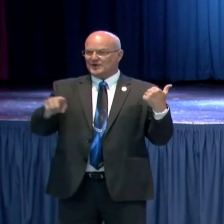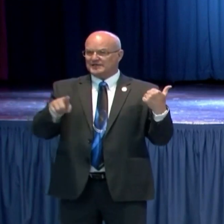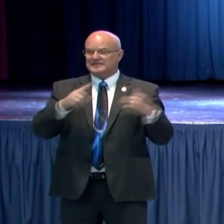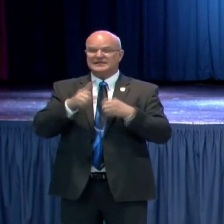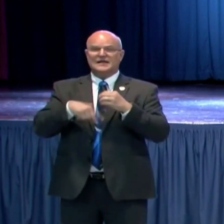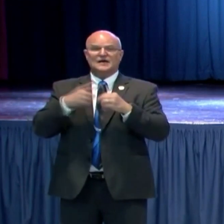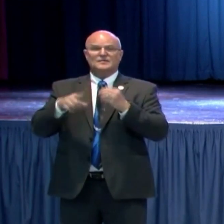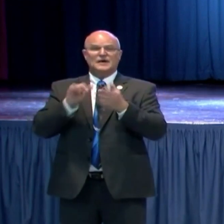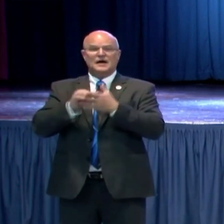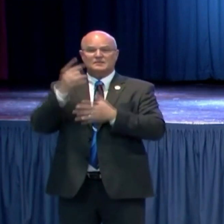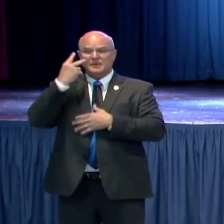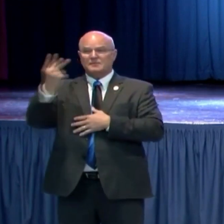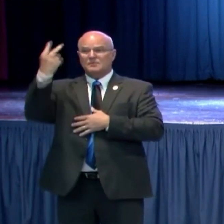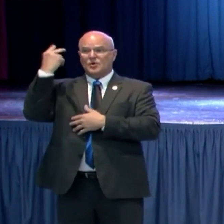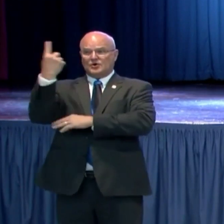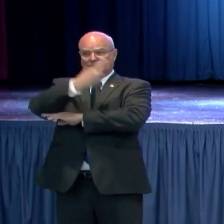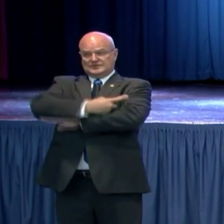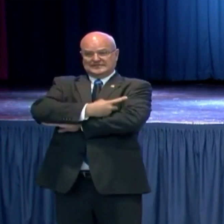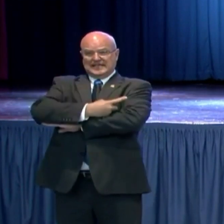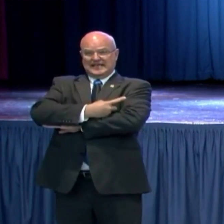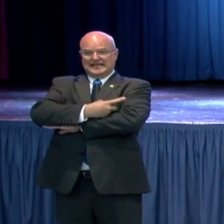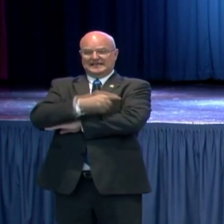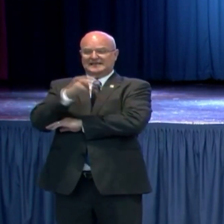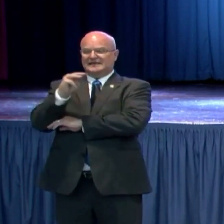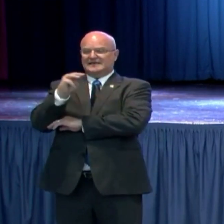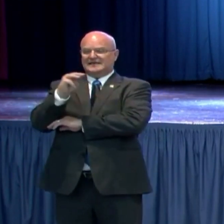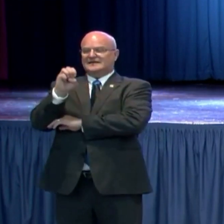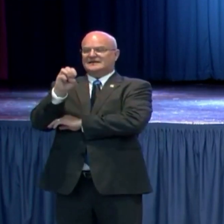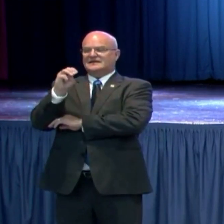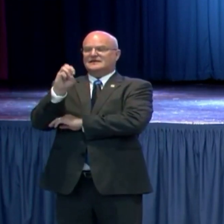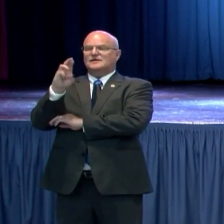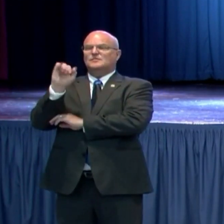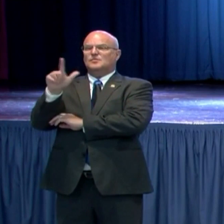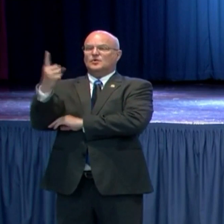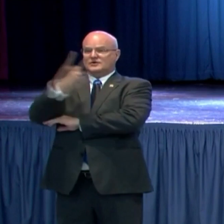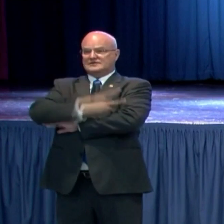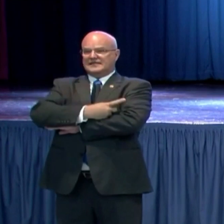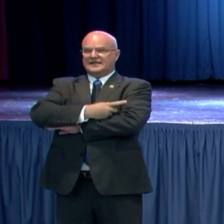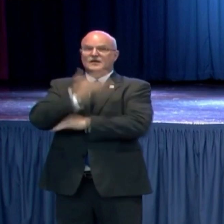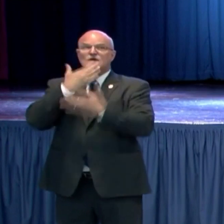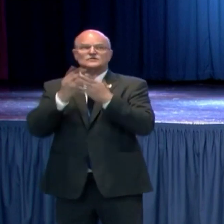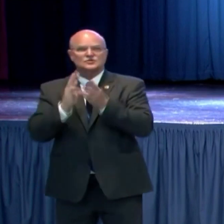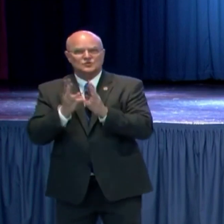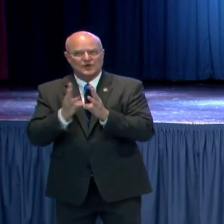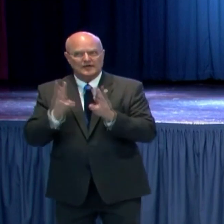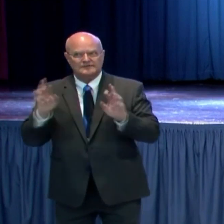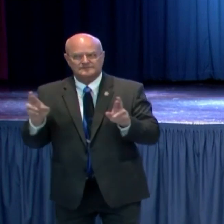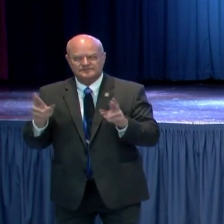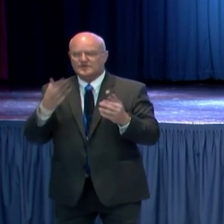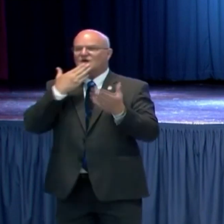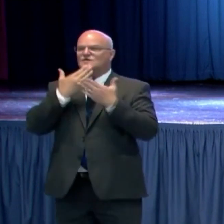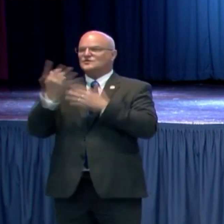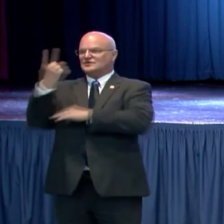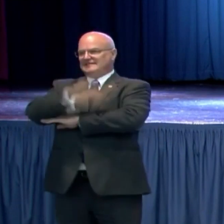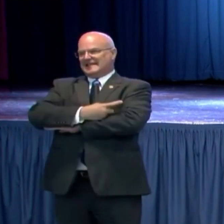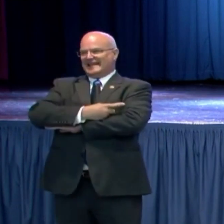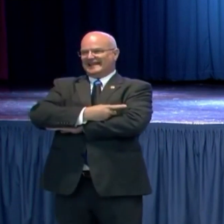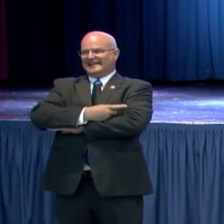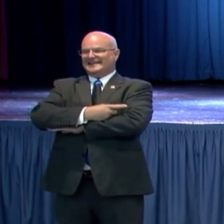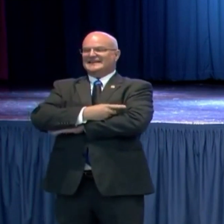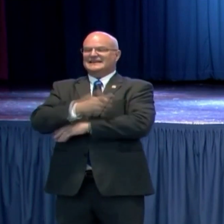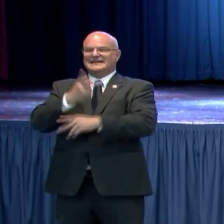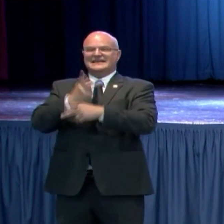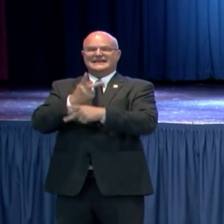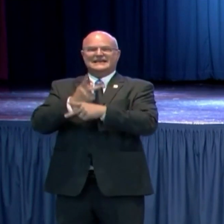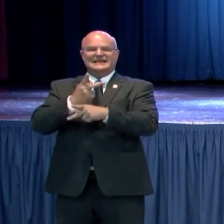is about Memorial Day. First of all, I hope everybody has, it's good weather. I hope everybody enjoys themselves.